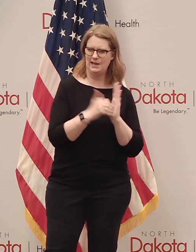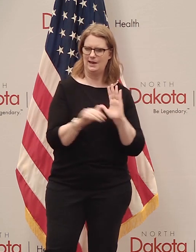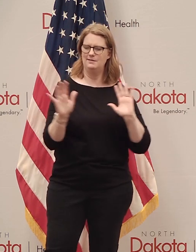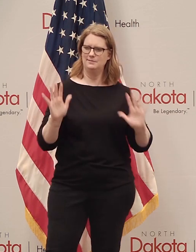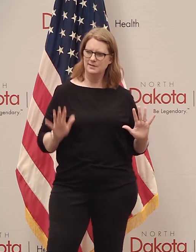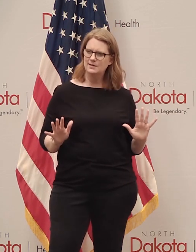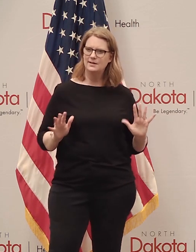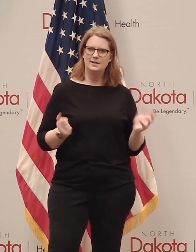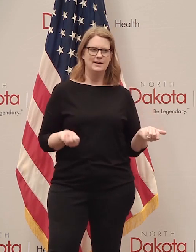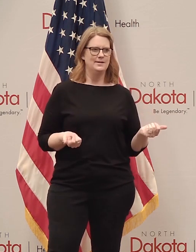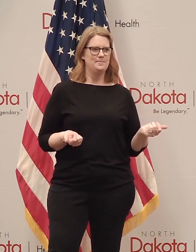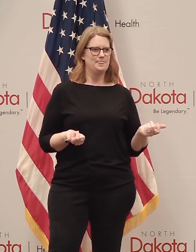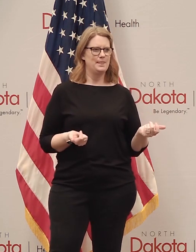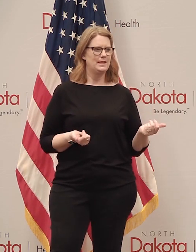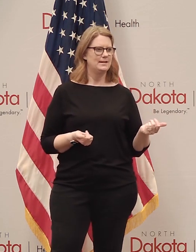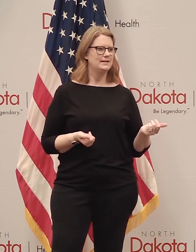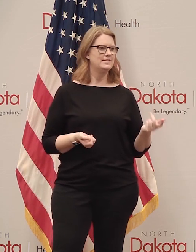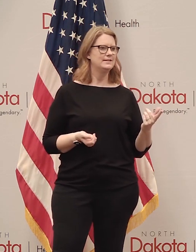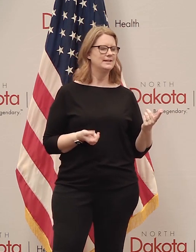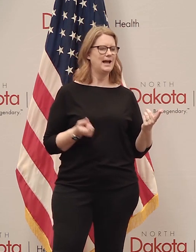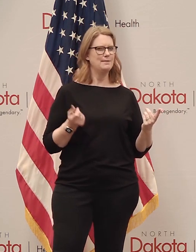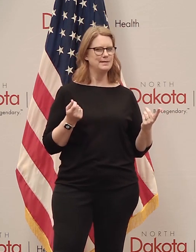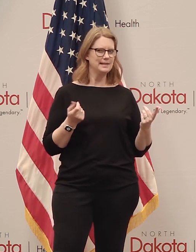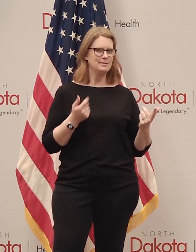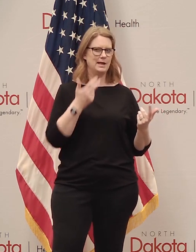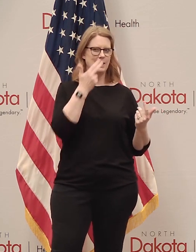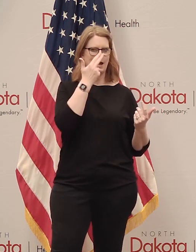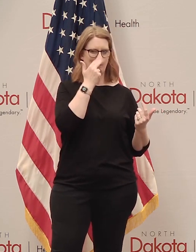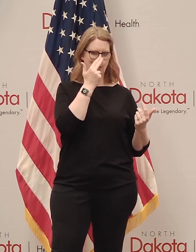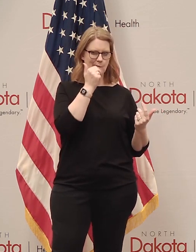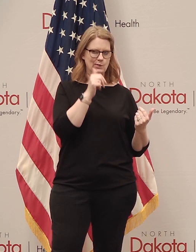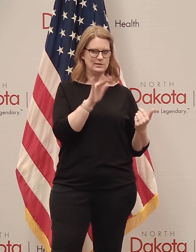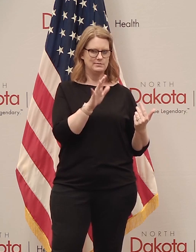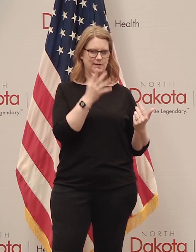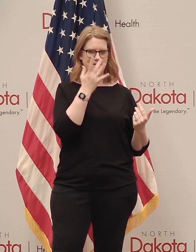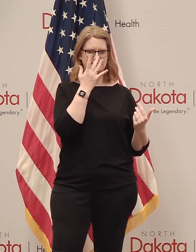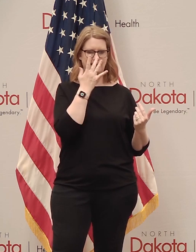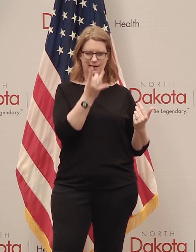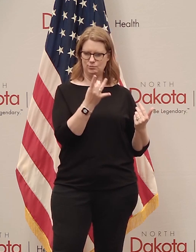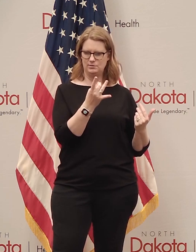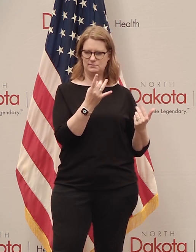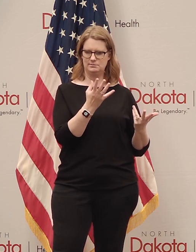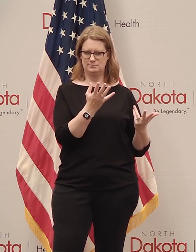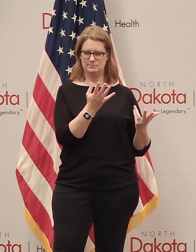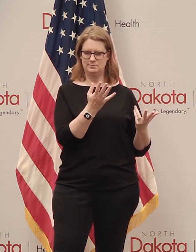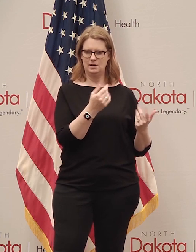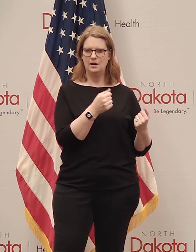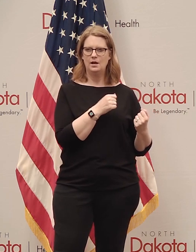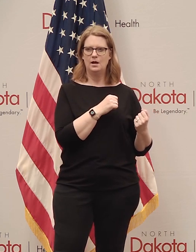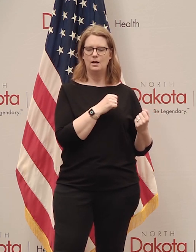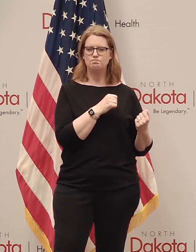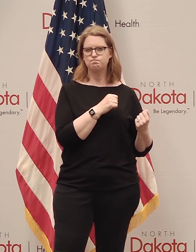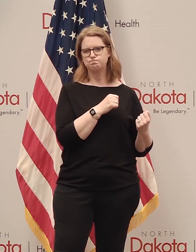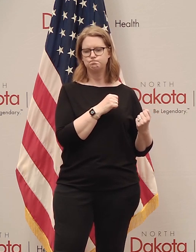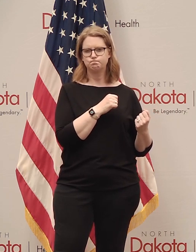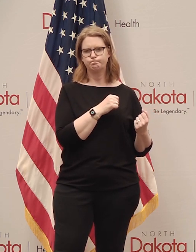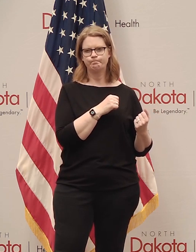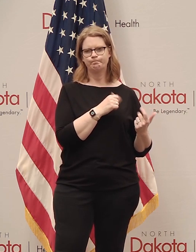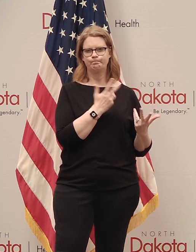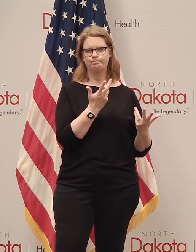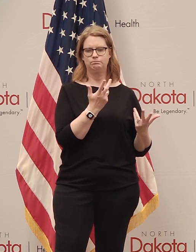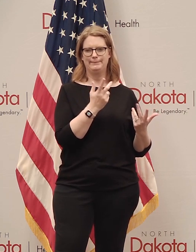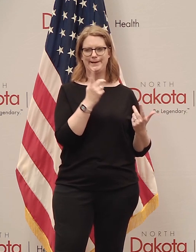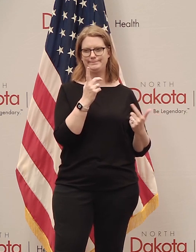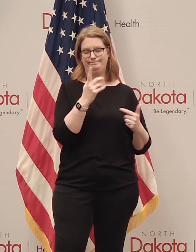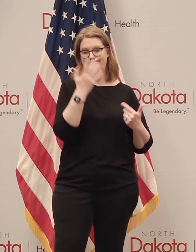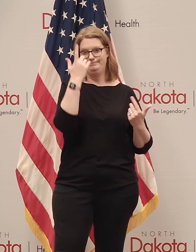Again, you can tell I'm partially amused by the interest in this, and I can't even